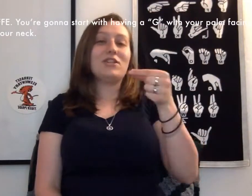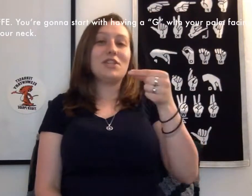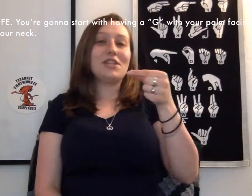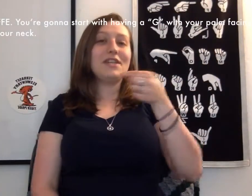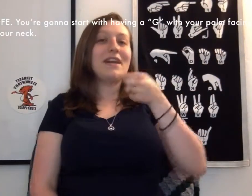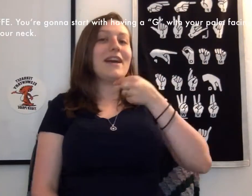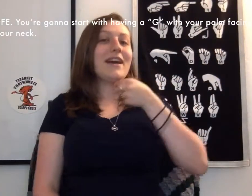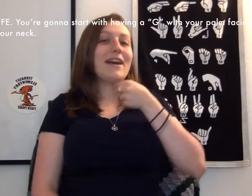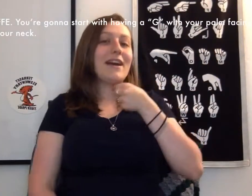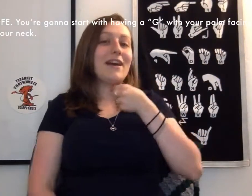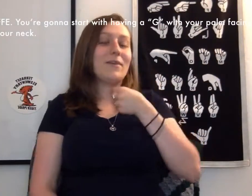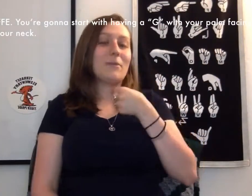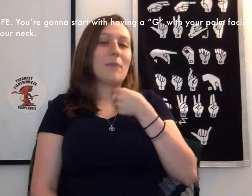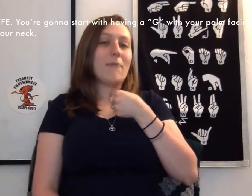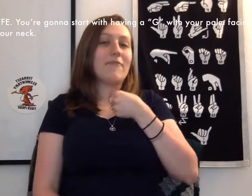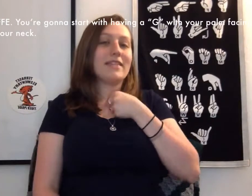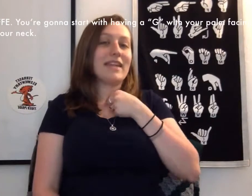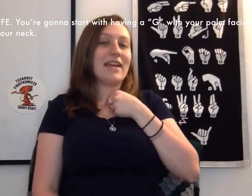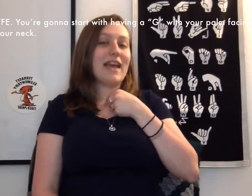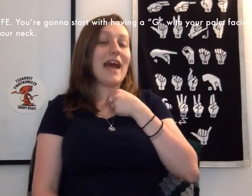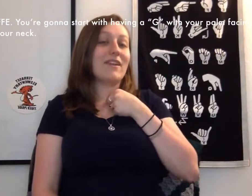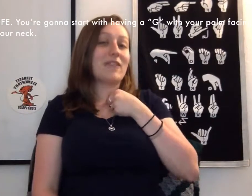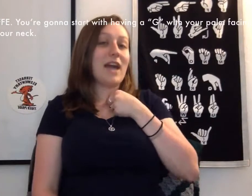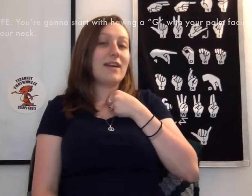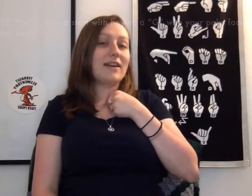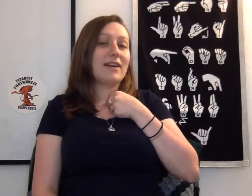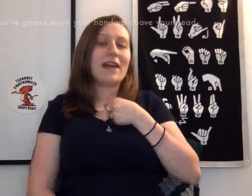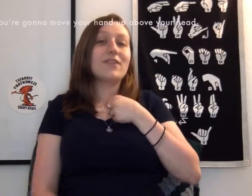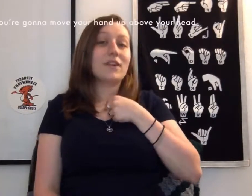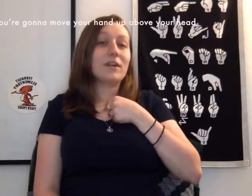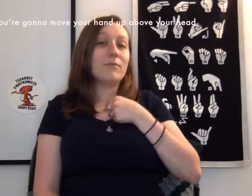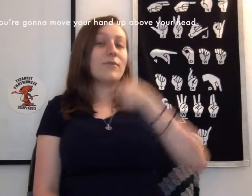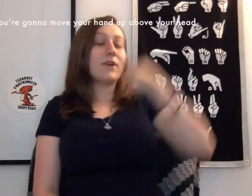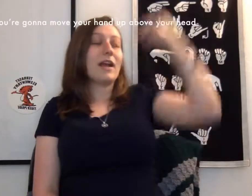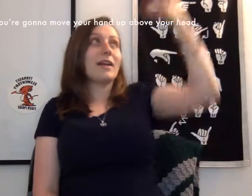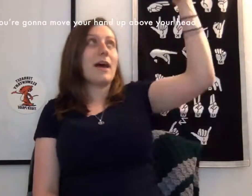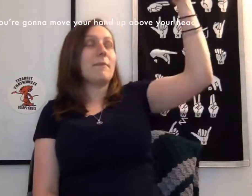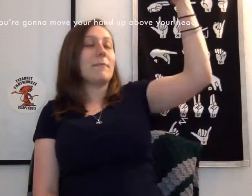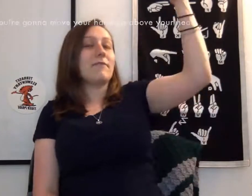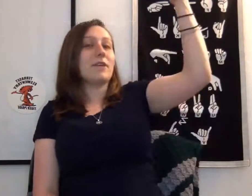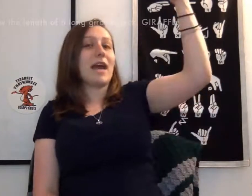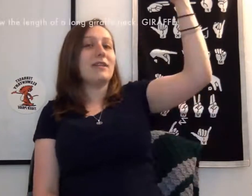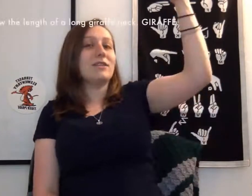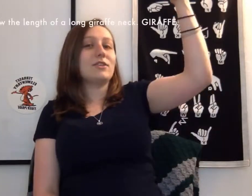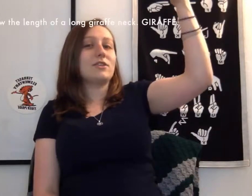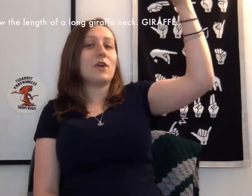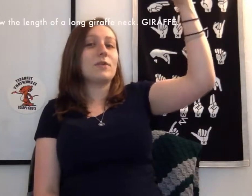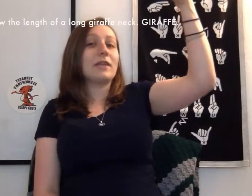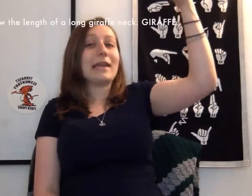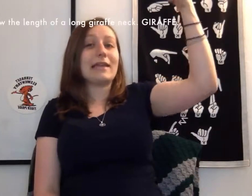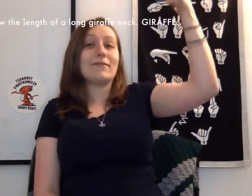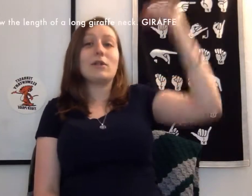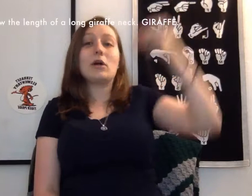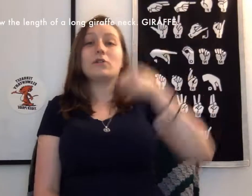G with your palm facing in at your neck, and you're going to move your hand up above your head to show the length of a long giraffe